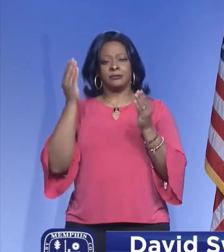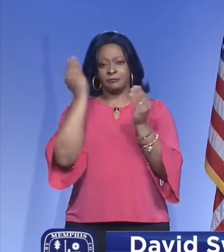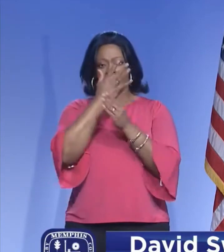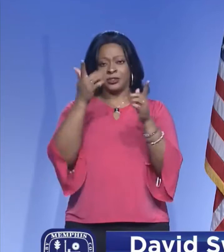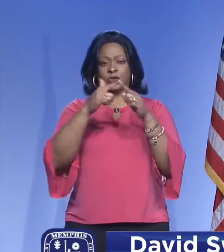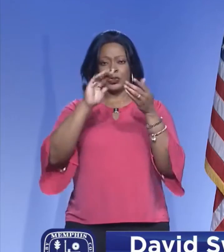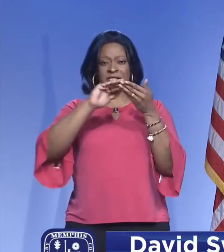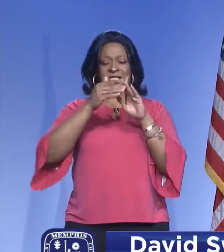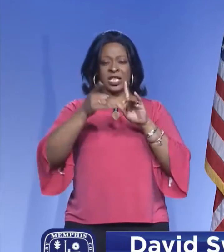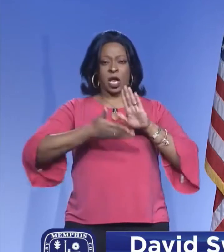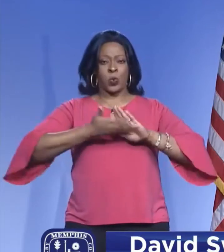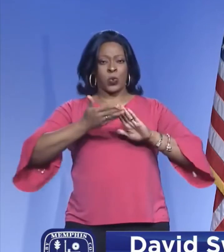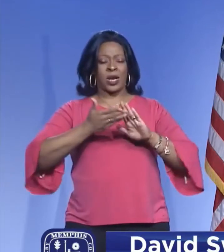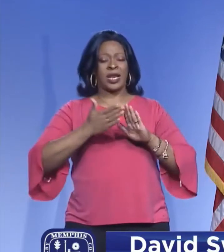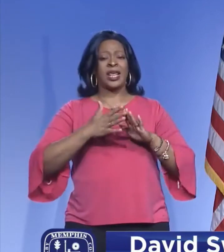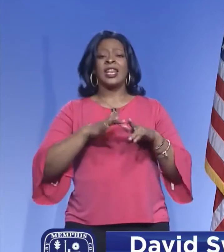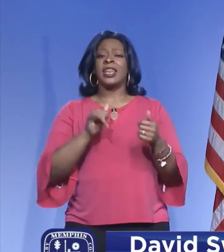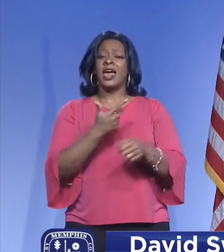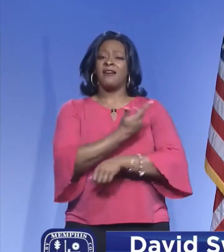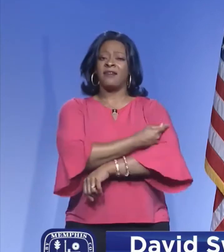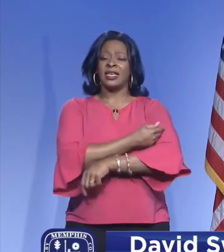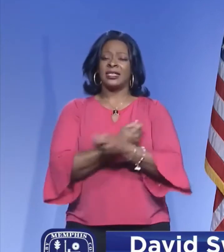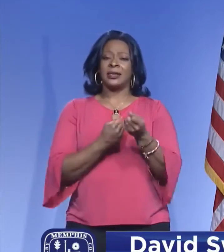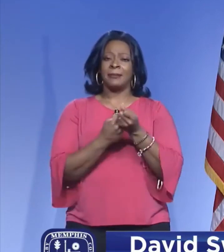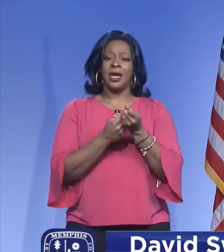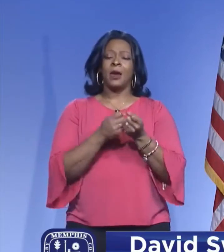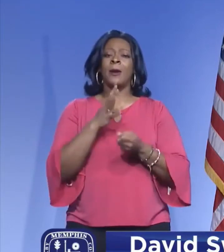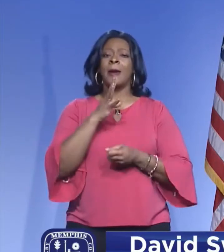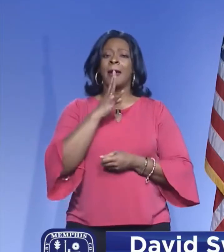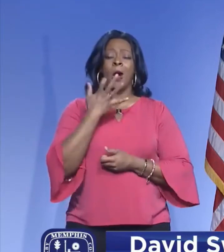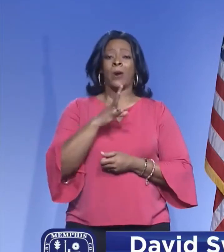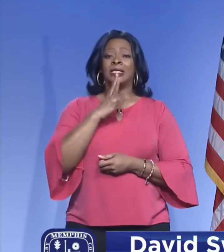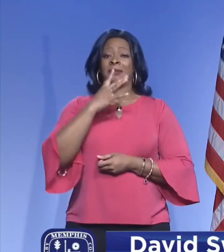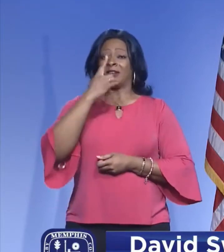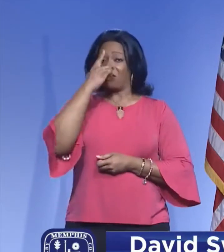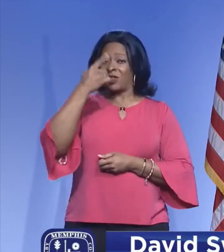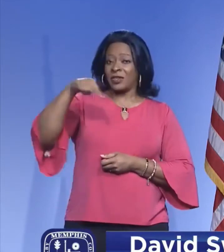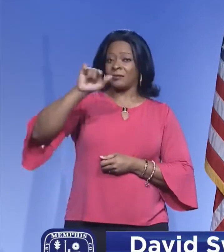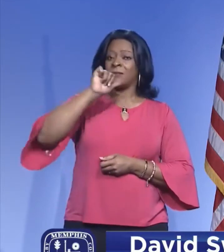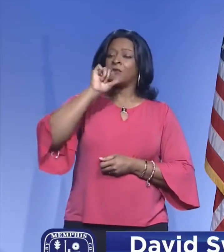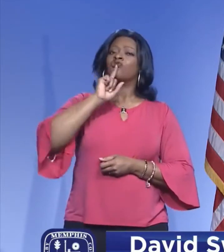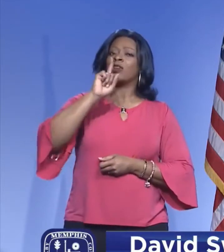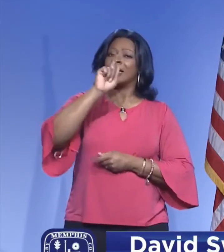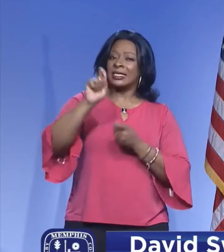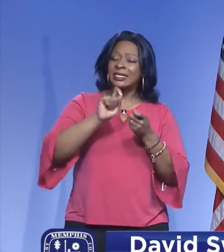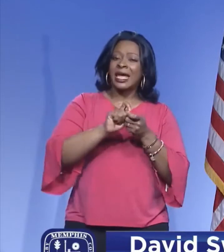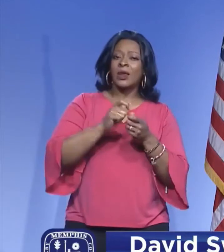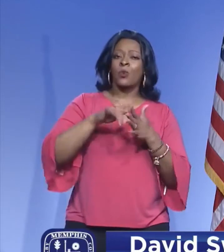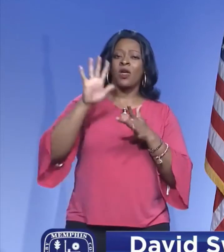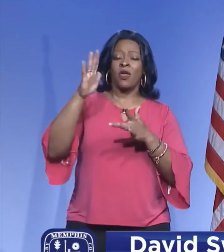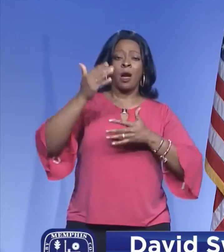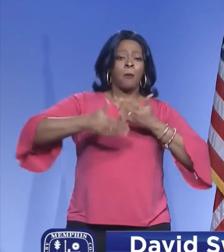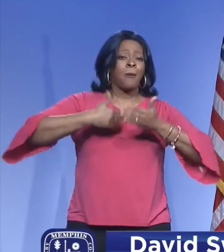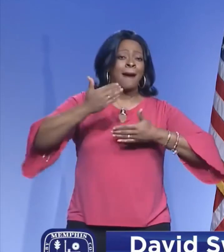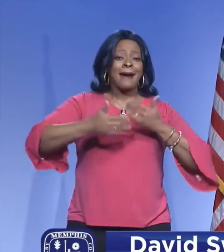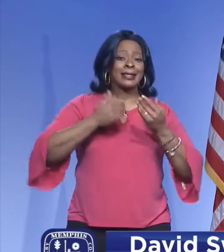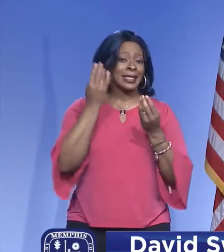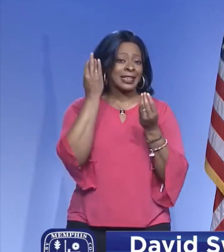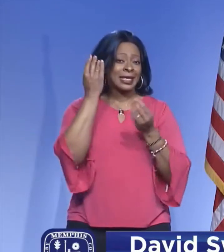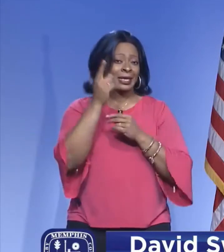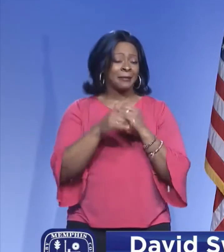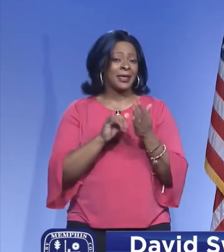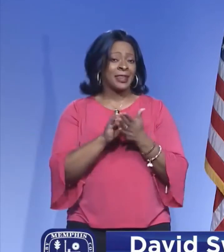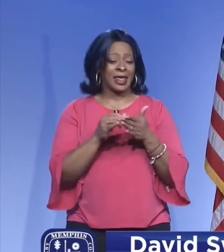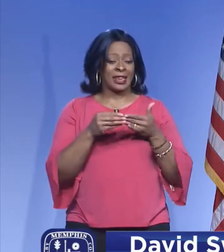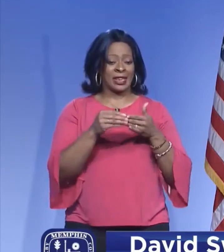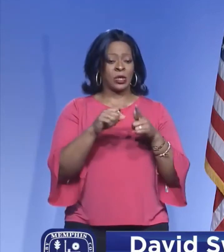they are running the vaccine campaign. I don't want to speak for them since I don't know exactly what the thought process was that led them